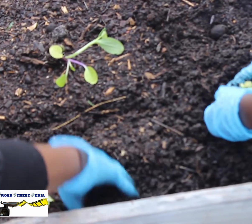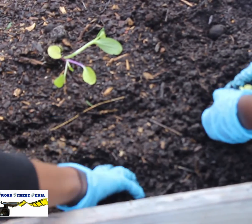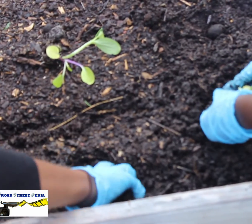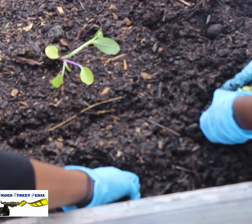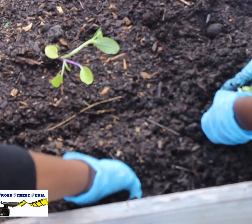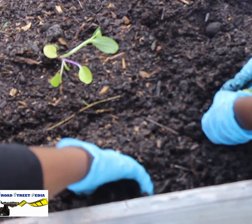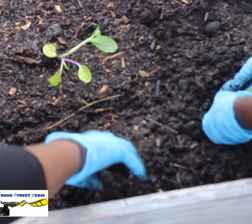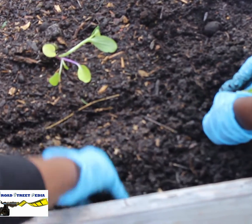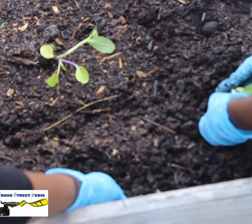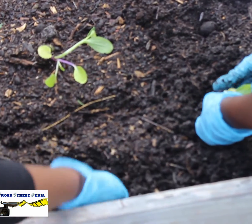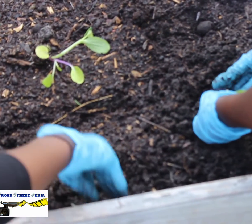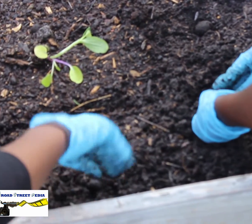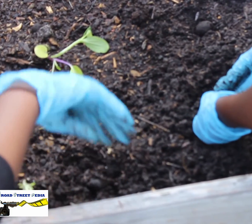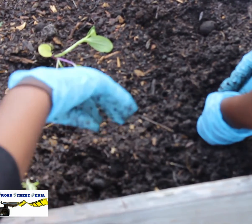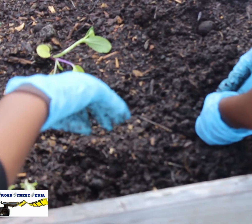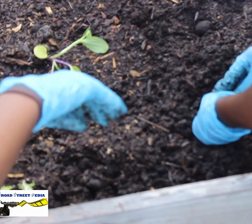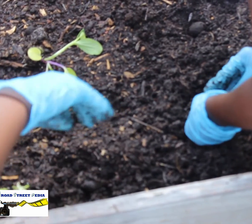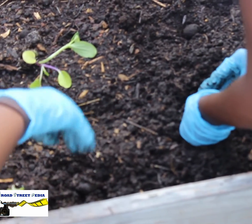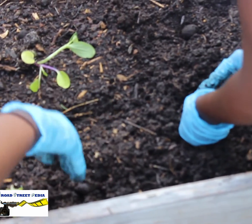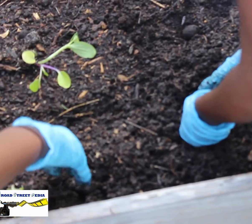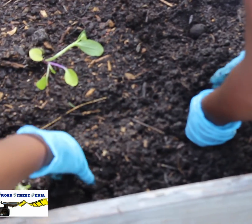Alvin is doing mine right. Yeah.